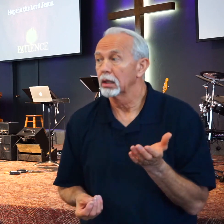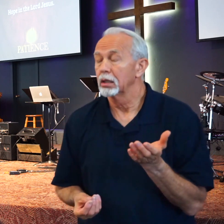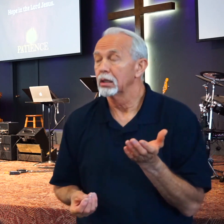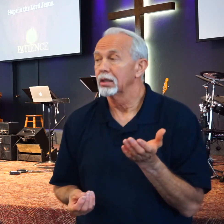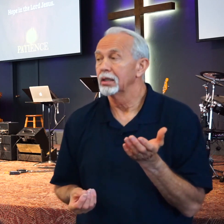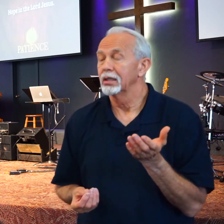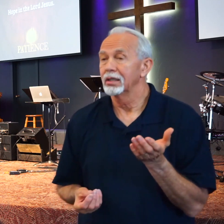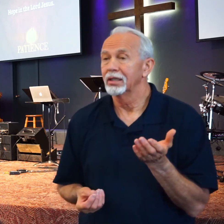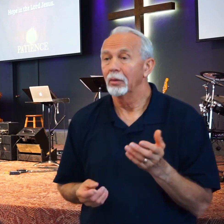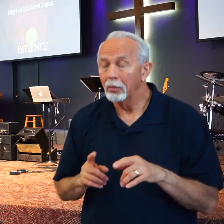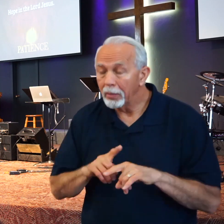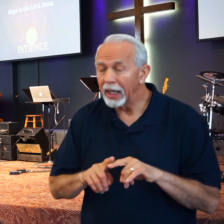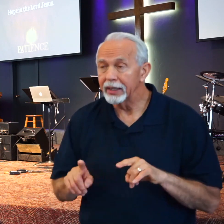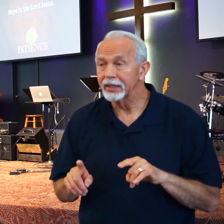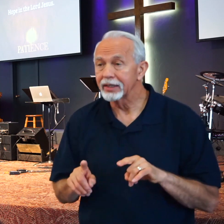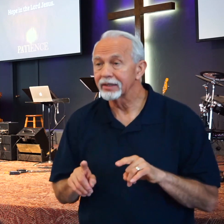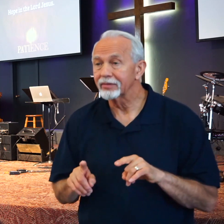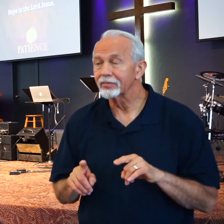what?